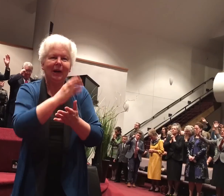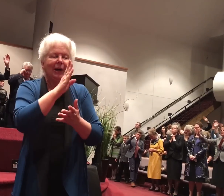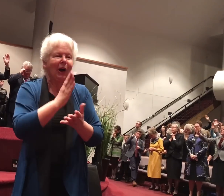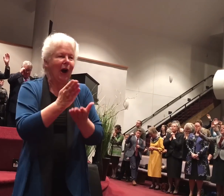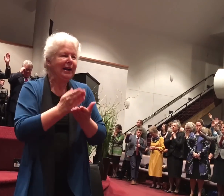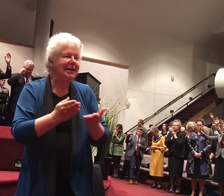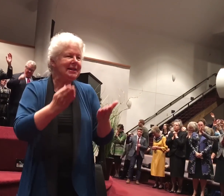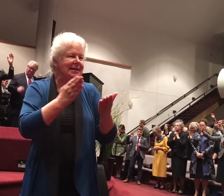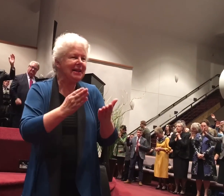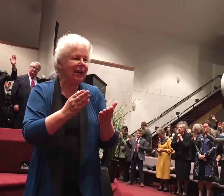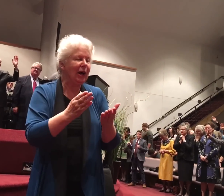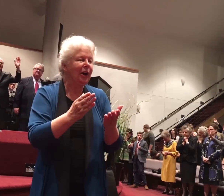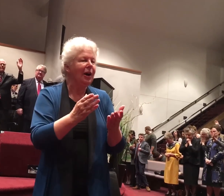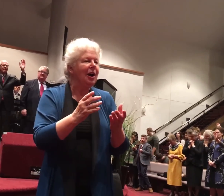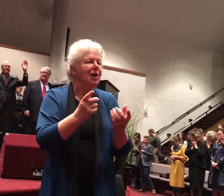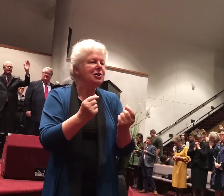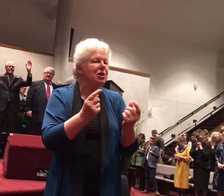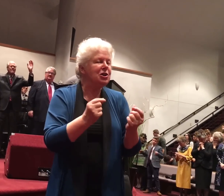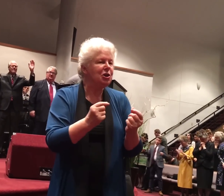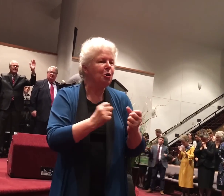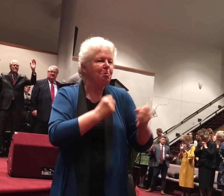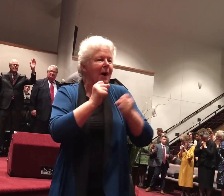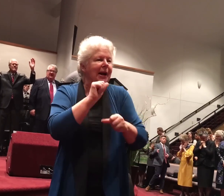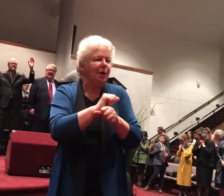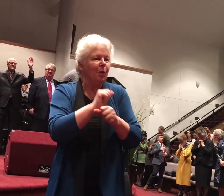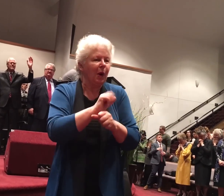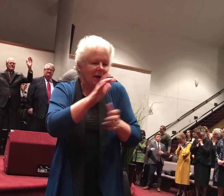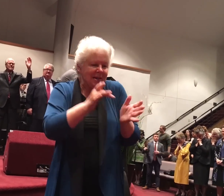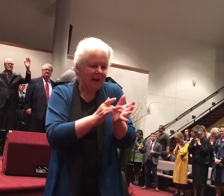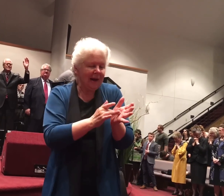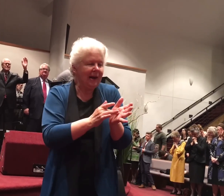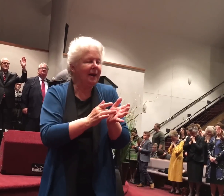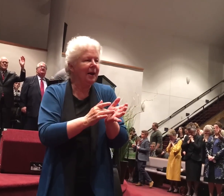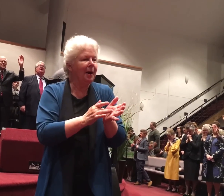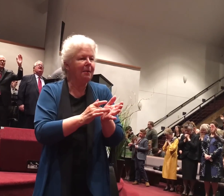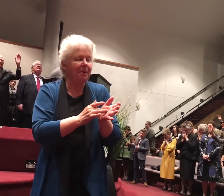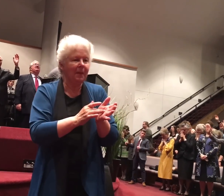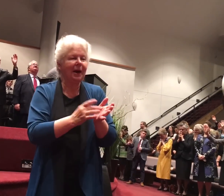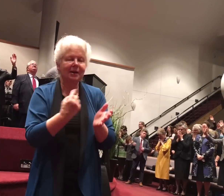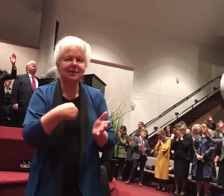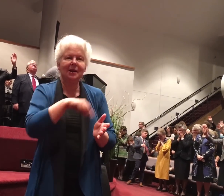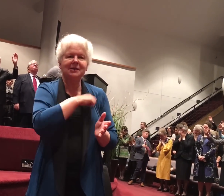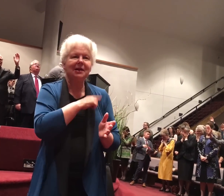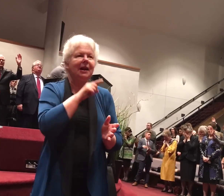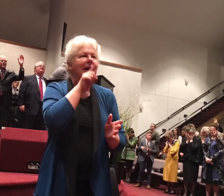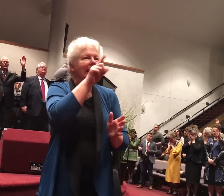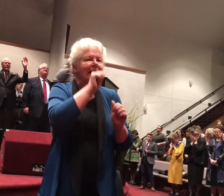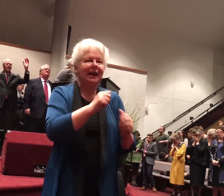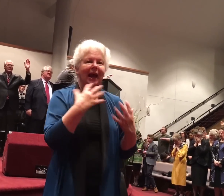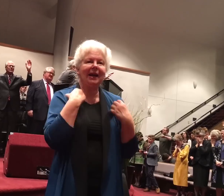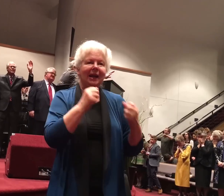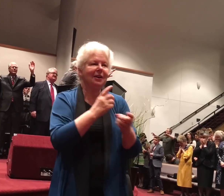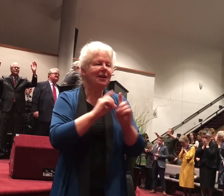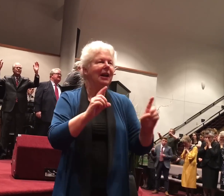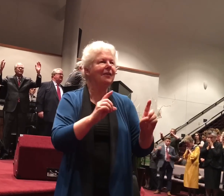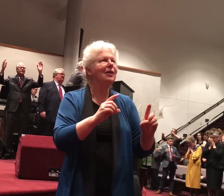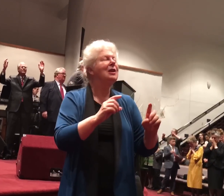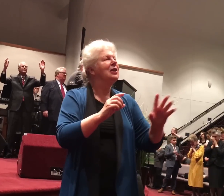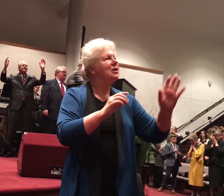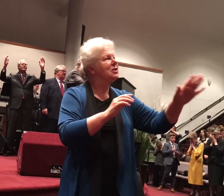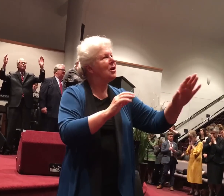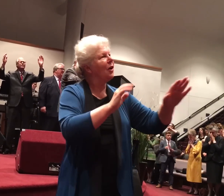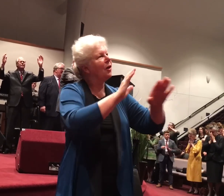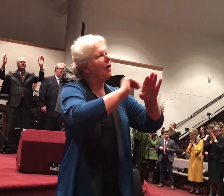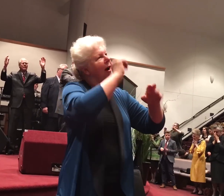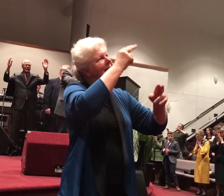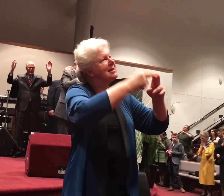is here to do mighty works in our midst. He can heal. He can deliver. Would you call upon Him right now?